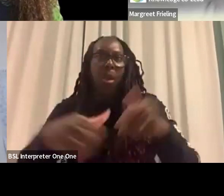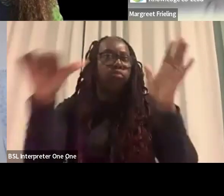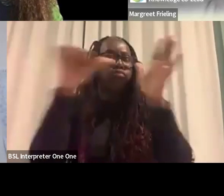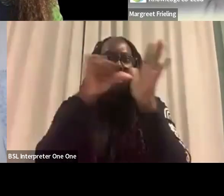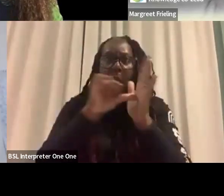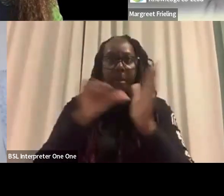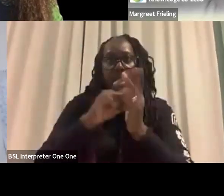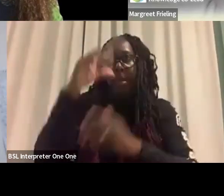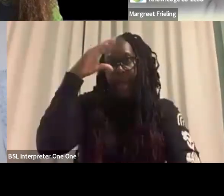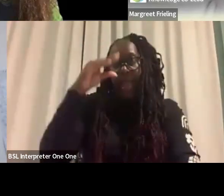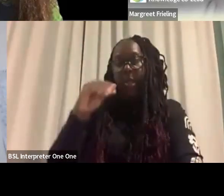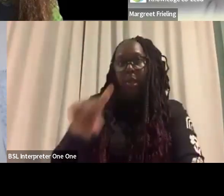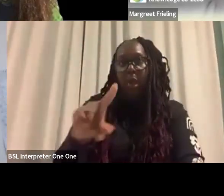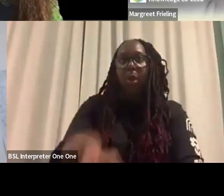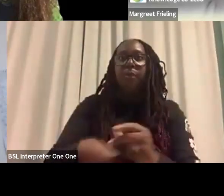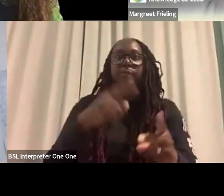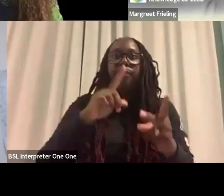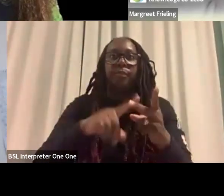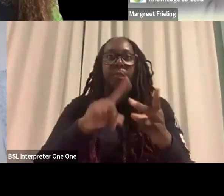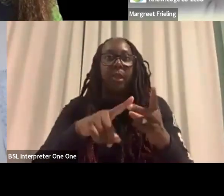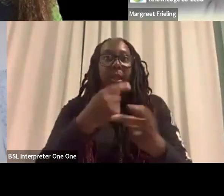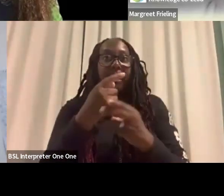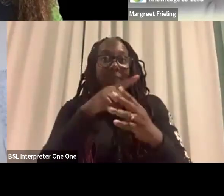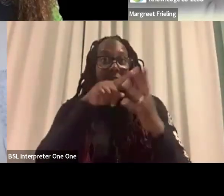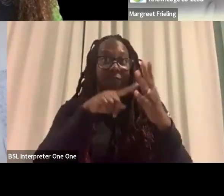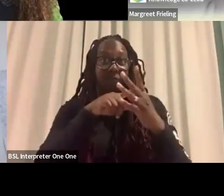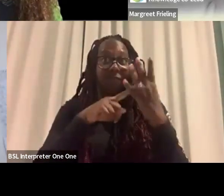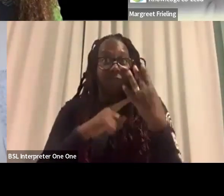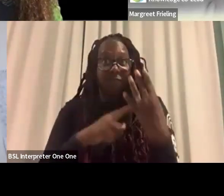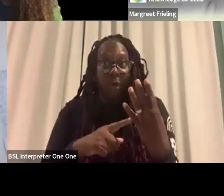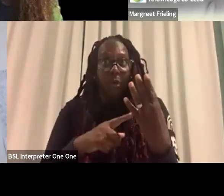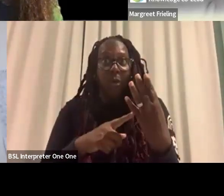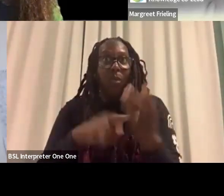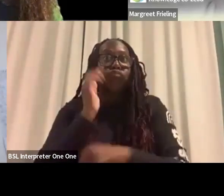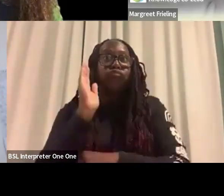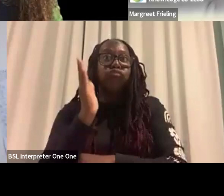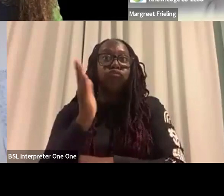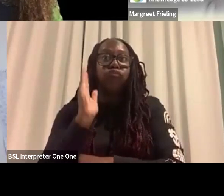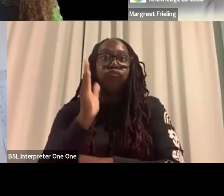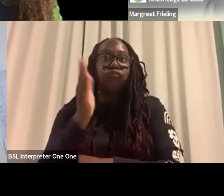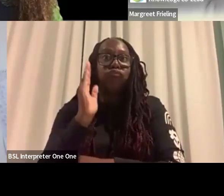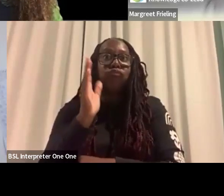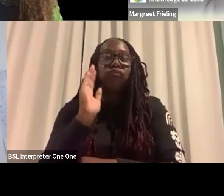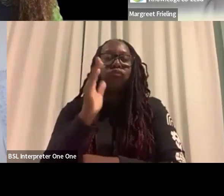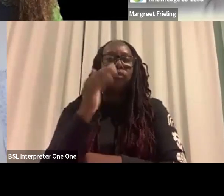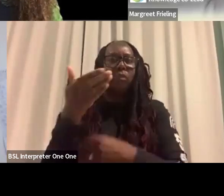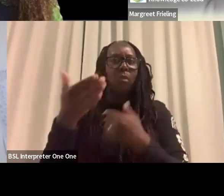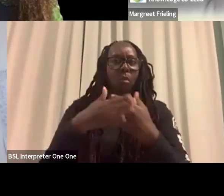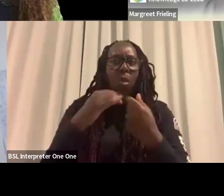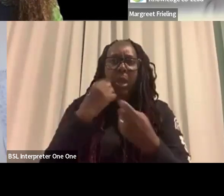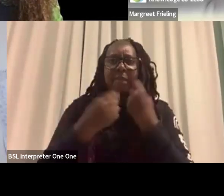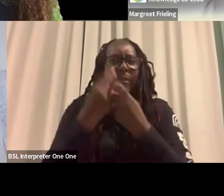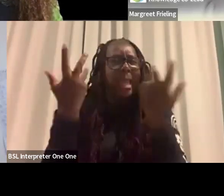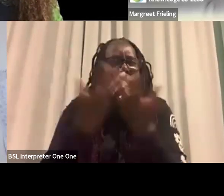troubleshoot. We also have 4 amazing speakers with us today. You can find out more about them by clicking their